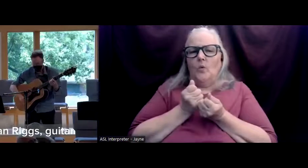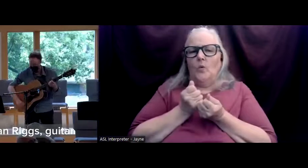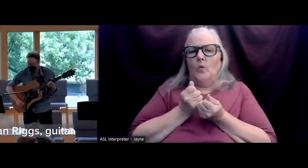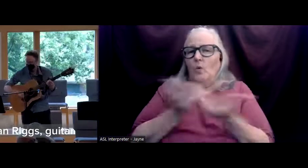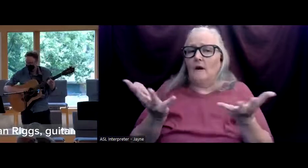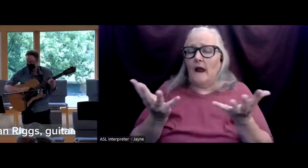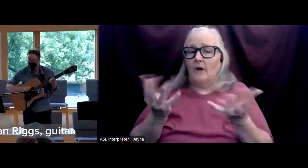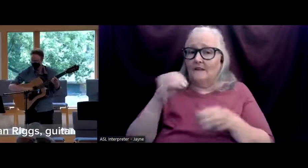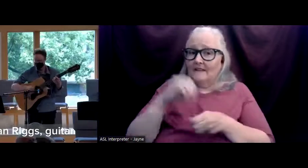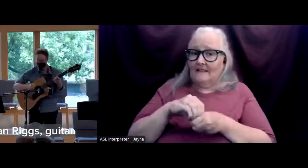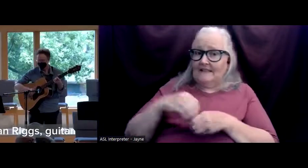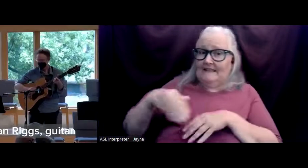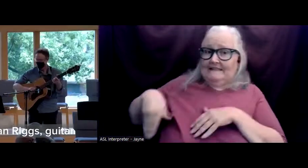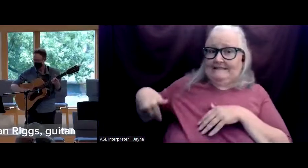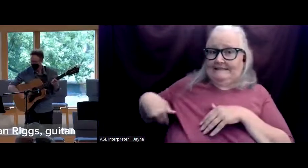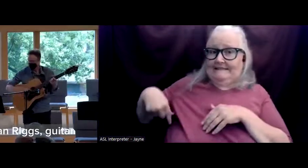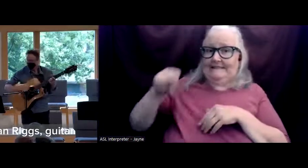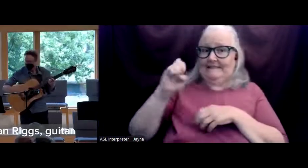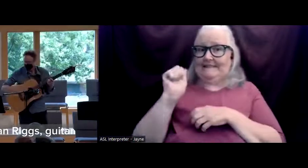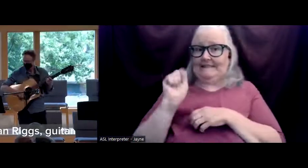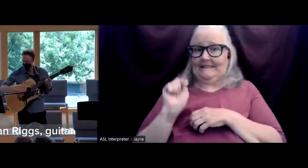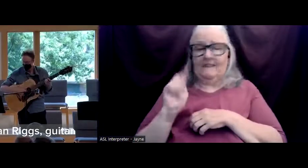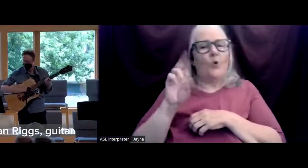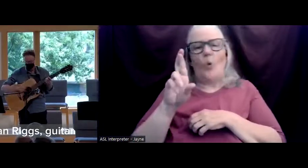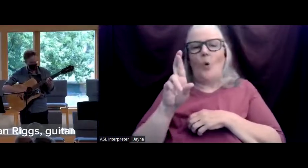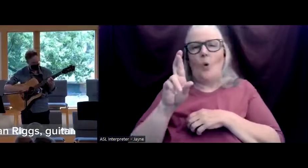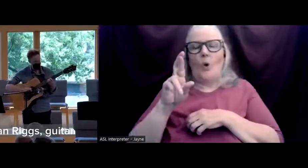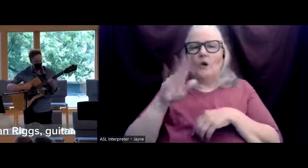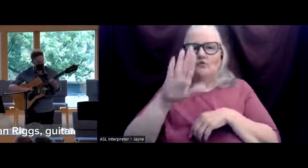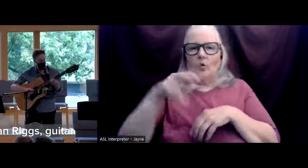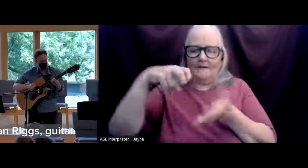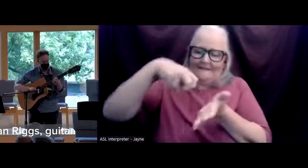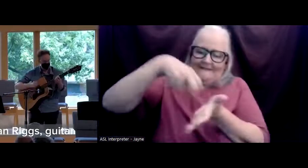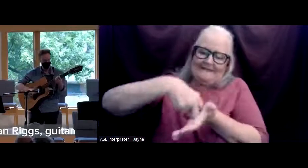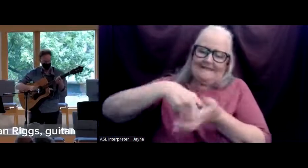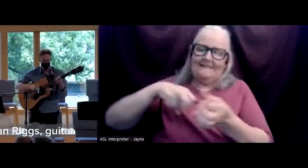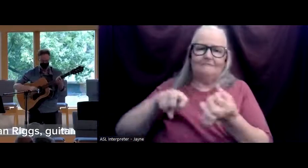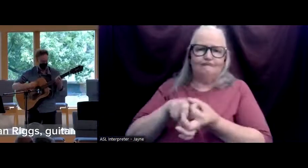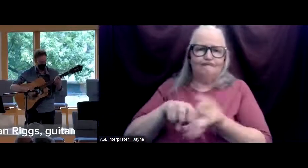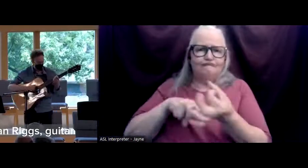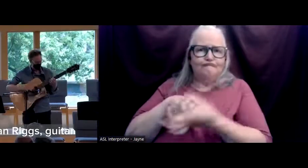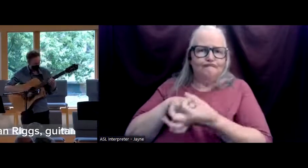are they worn out in the seat or are they worn out in the knees?